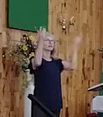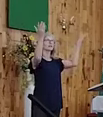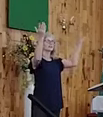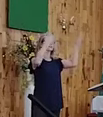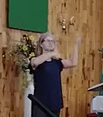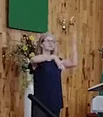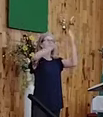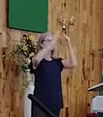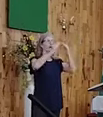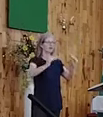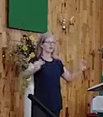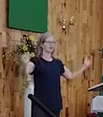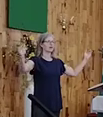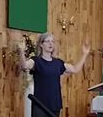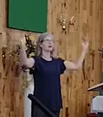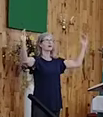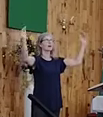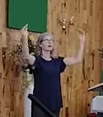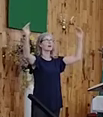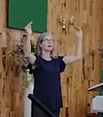Hosanna in the